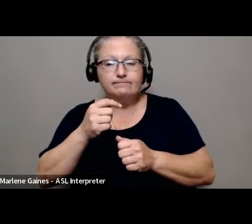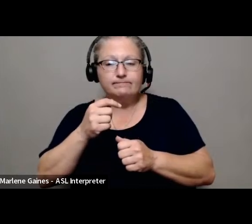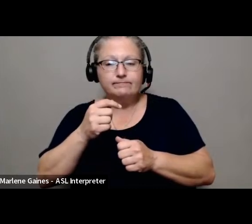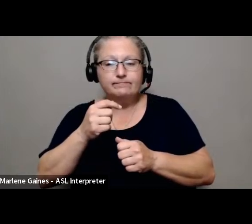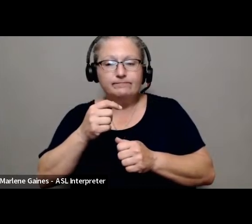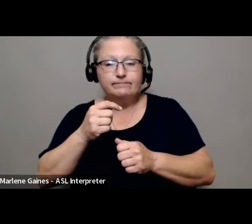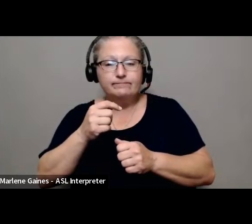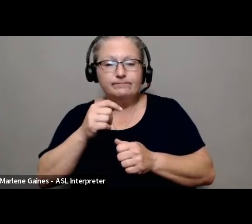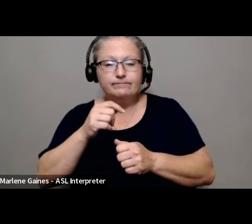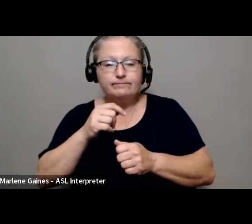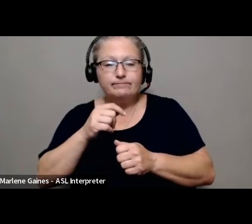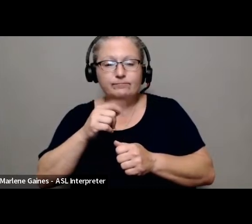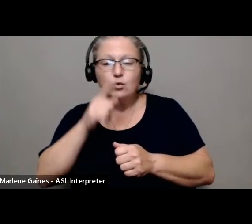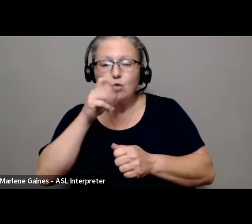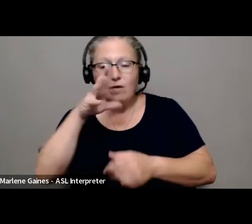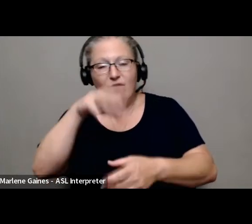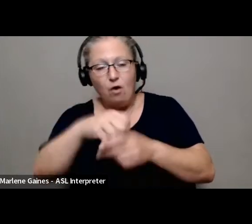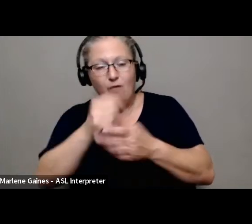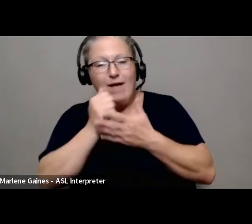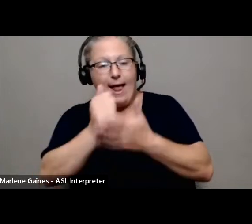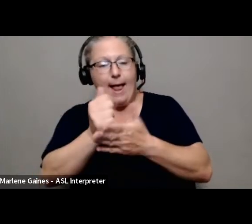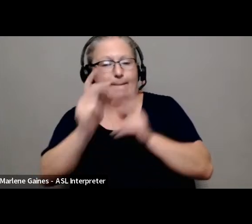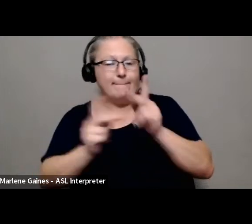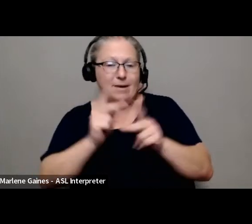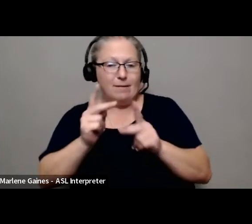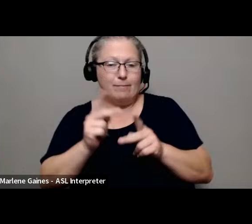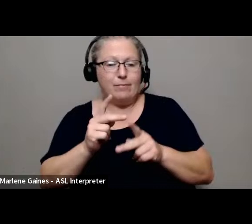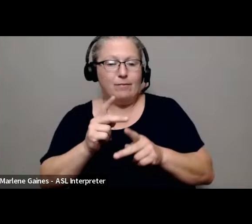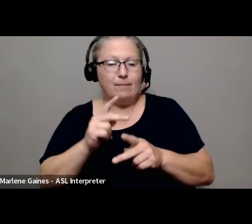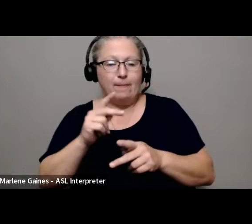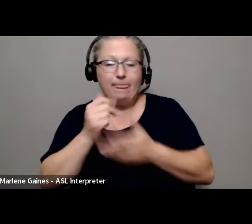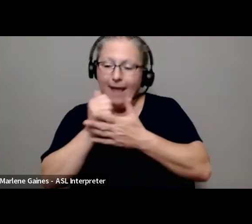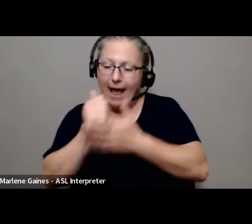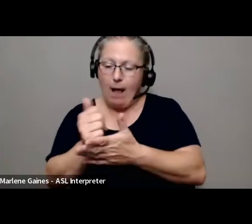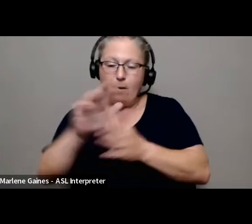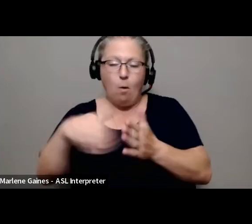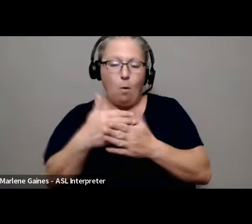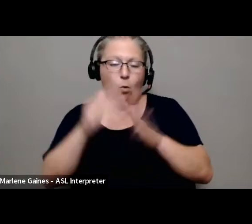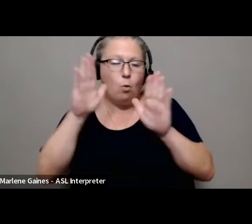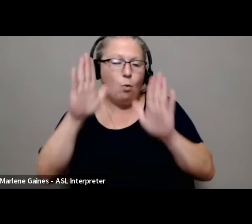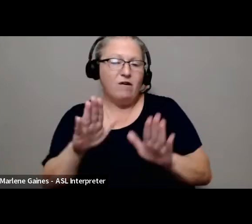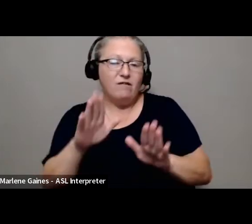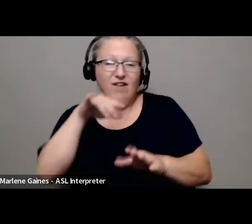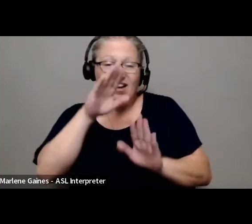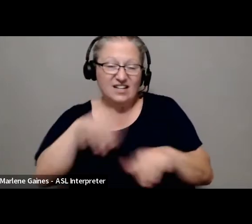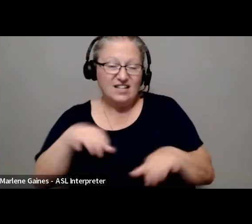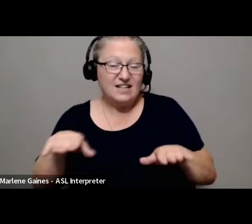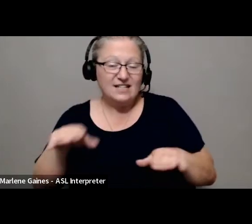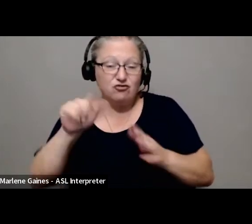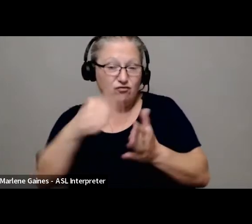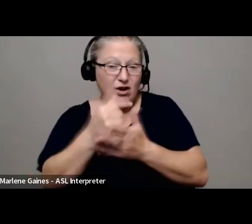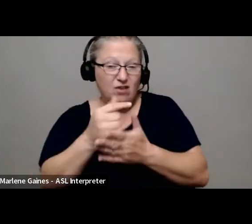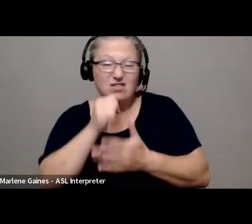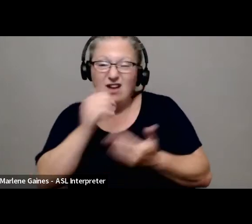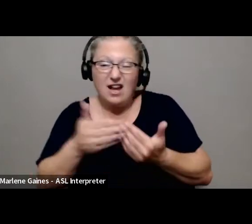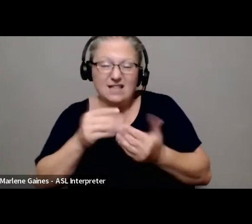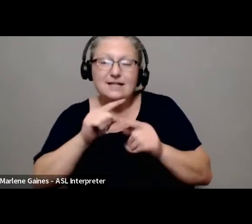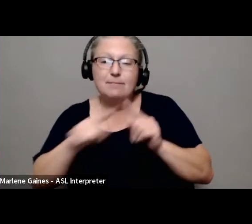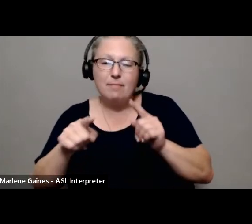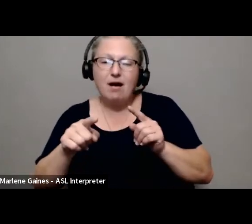has their hands in helping people, helping all of our wonderful kids graduate. It's not easy, but it's definitely a